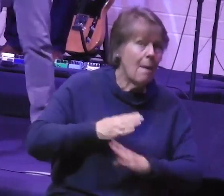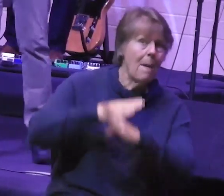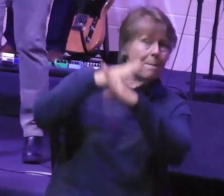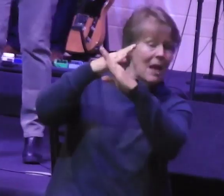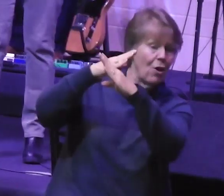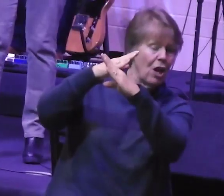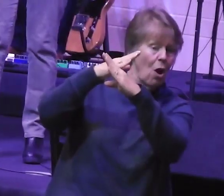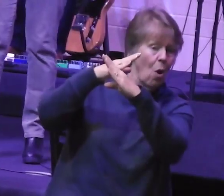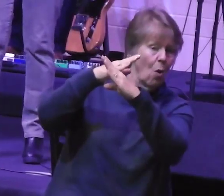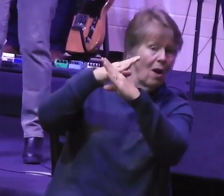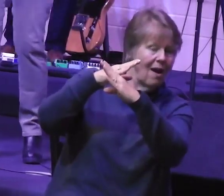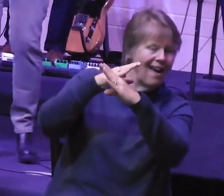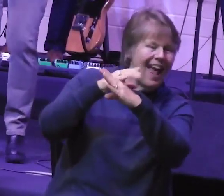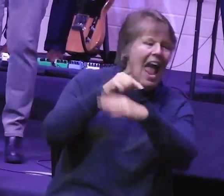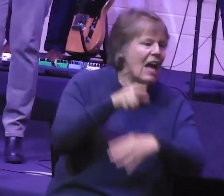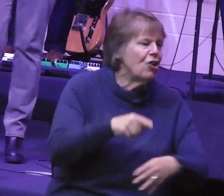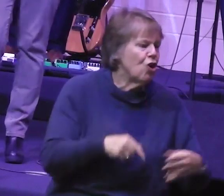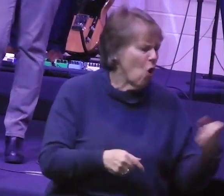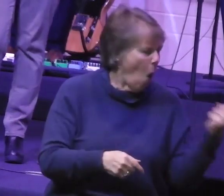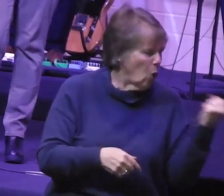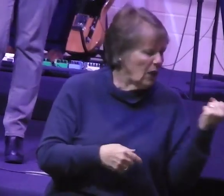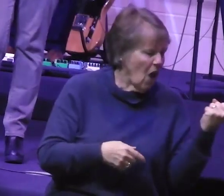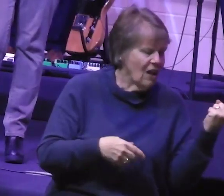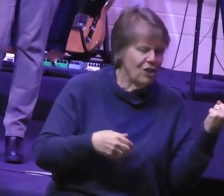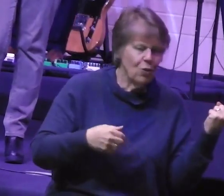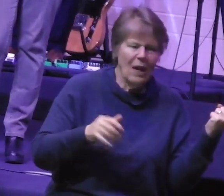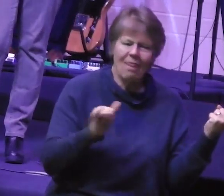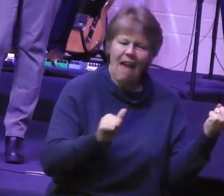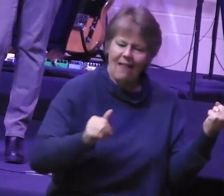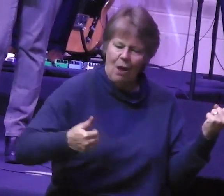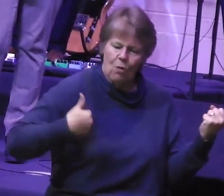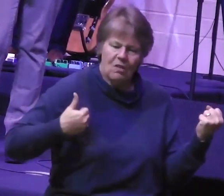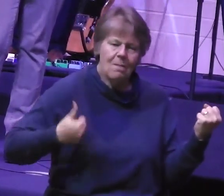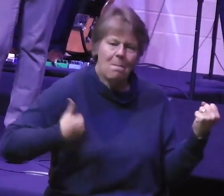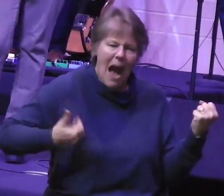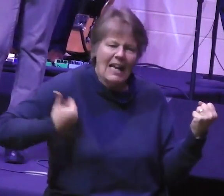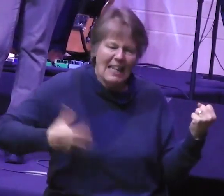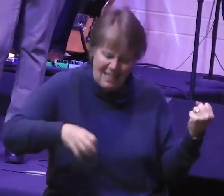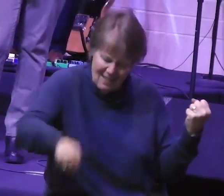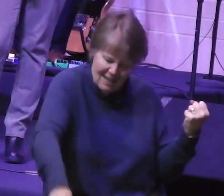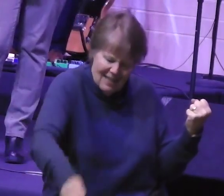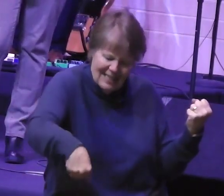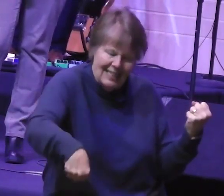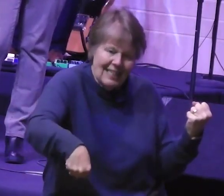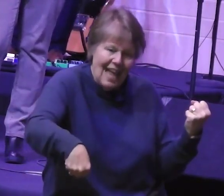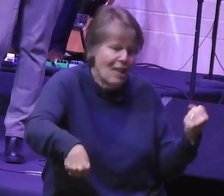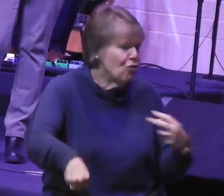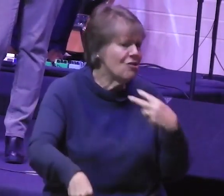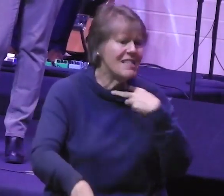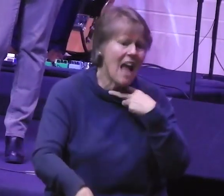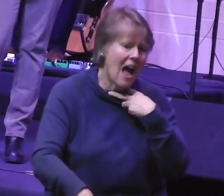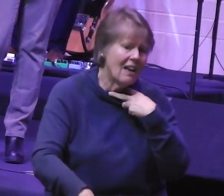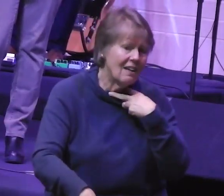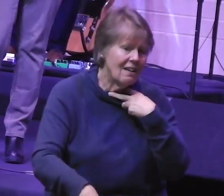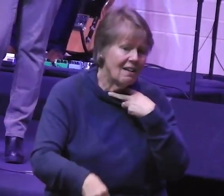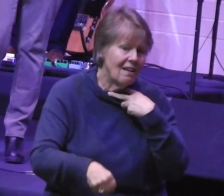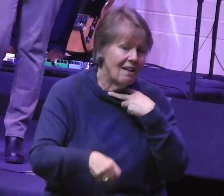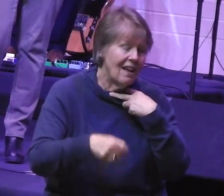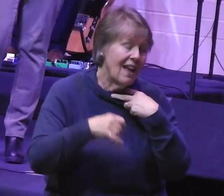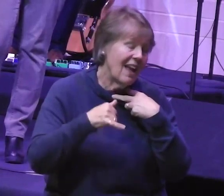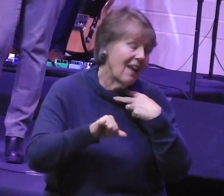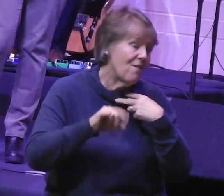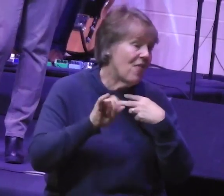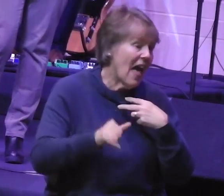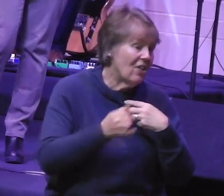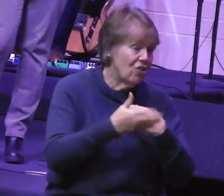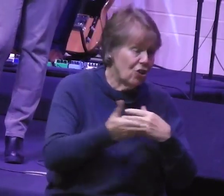those monkeys, you're just holding on to it tightly and you won't let go, so your hand is stuck in a jar. If that's you, right